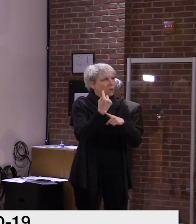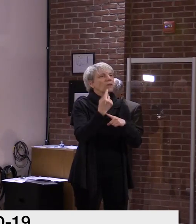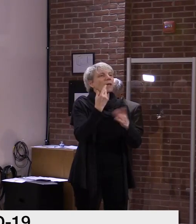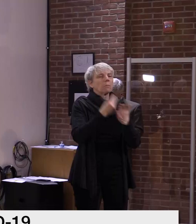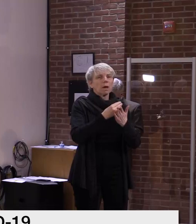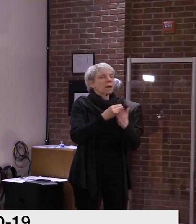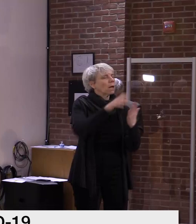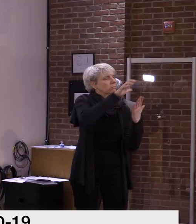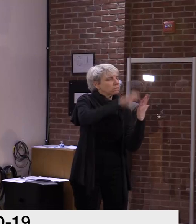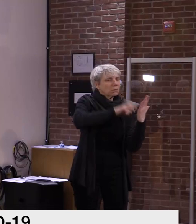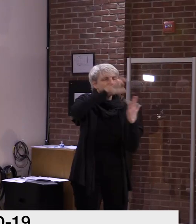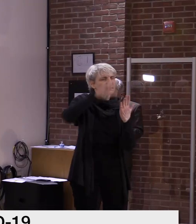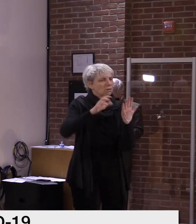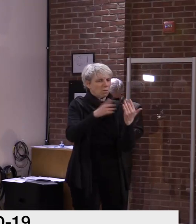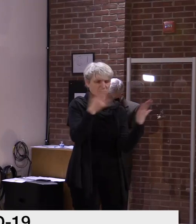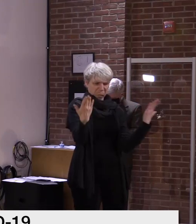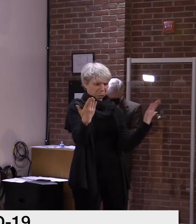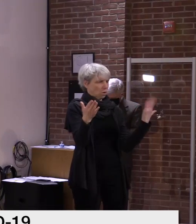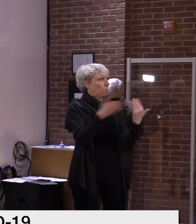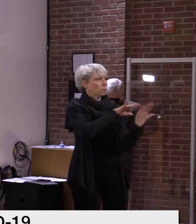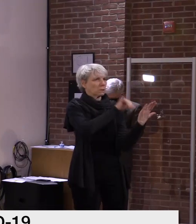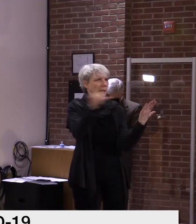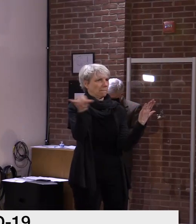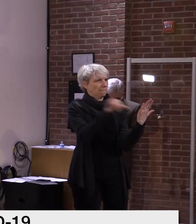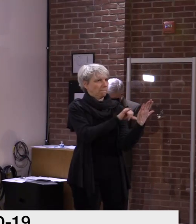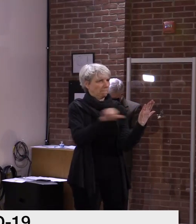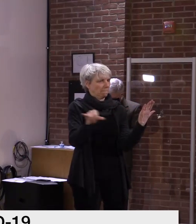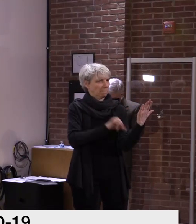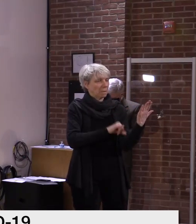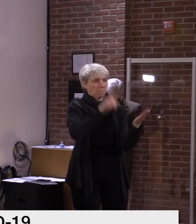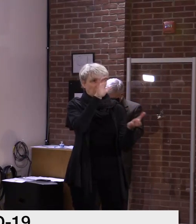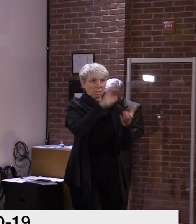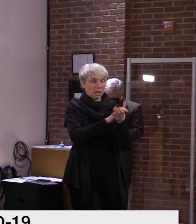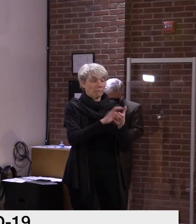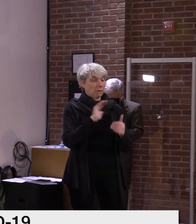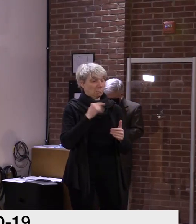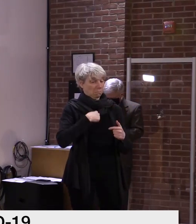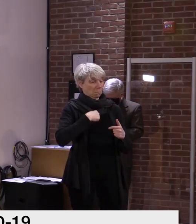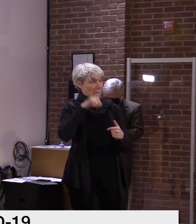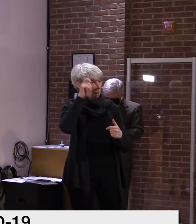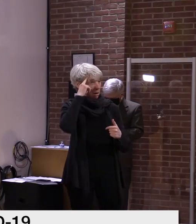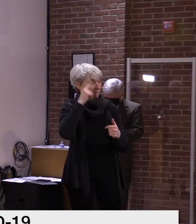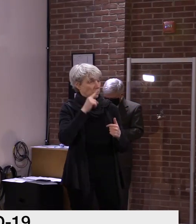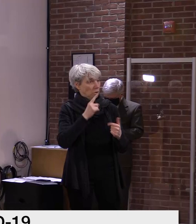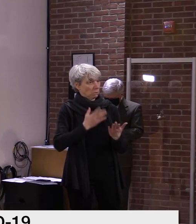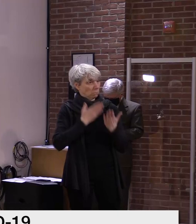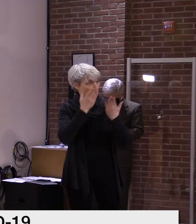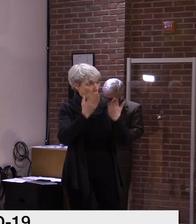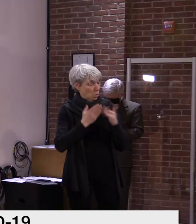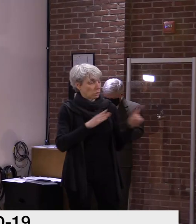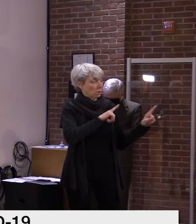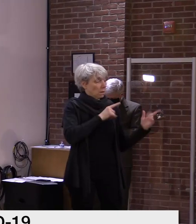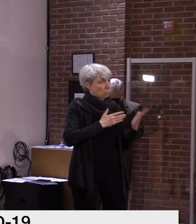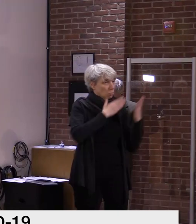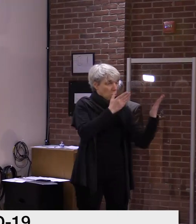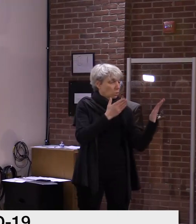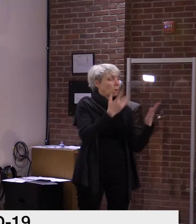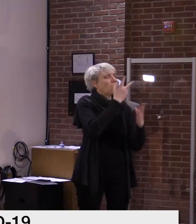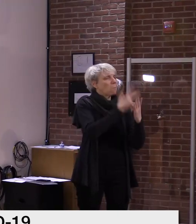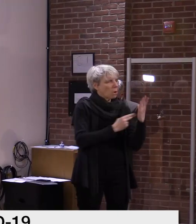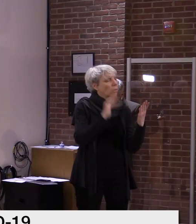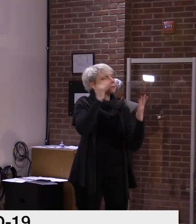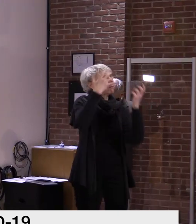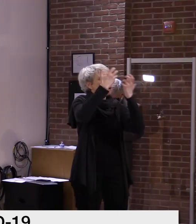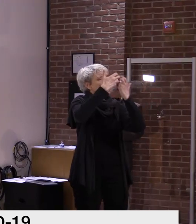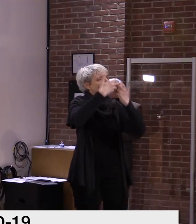if there was any red flags there either. So it's just in terms of your vision and what you hope